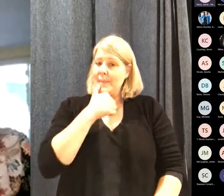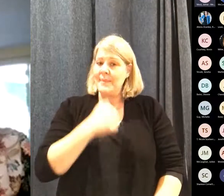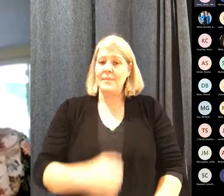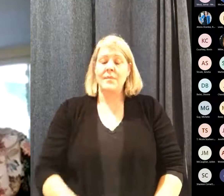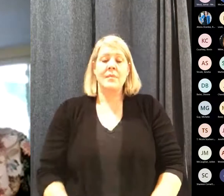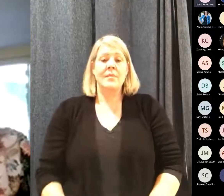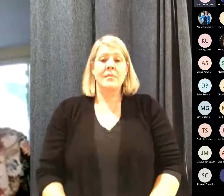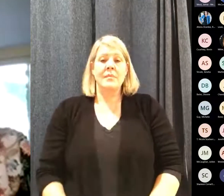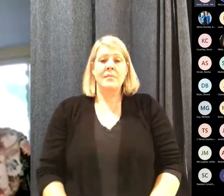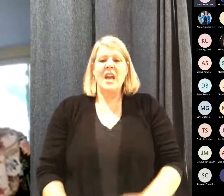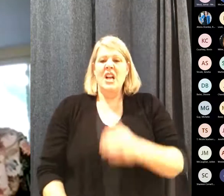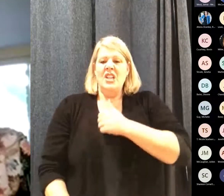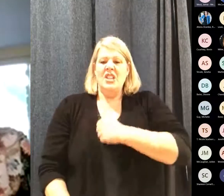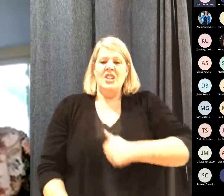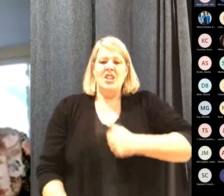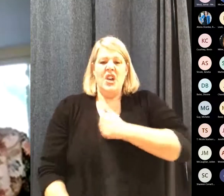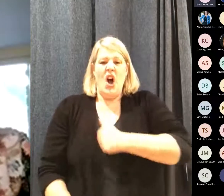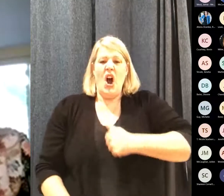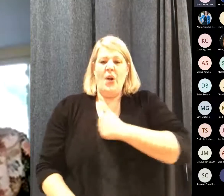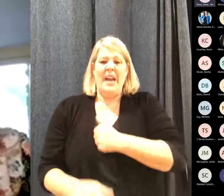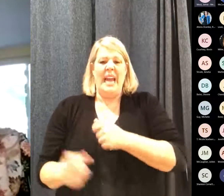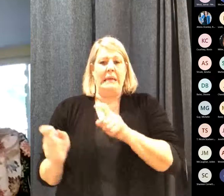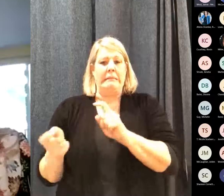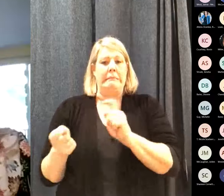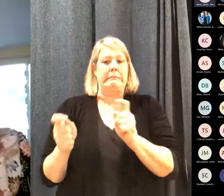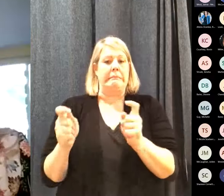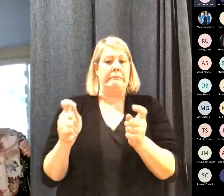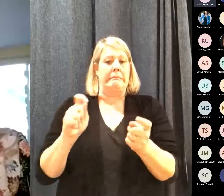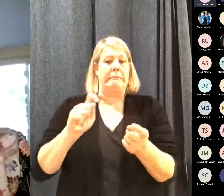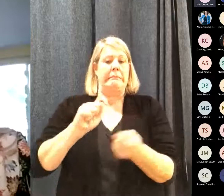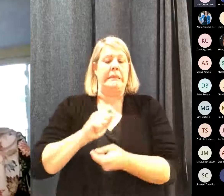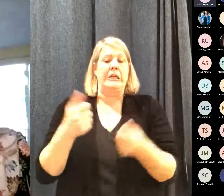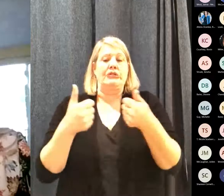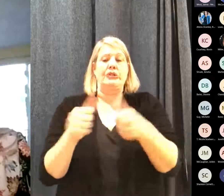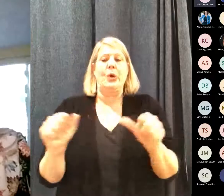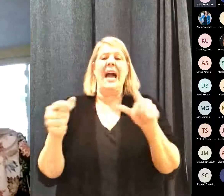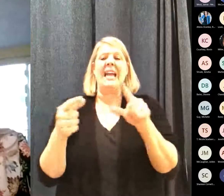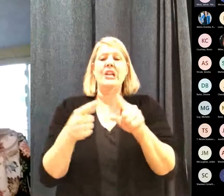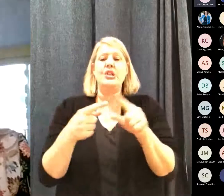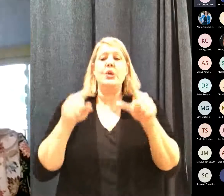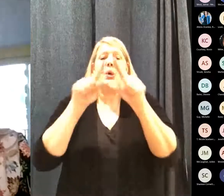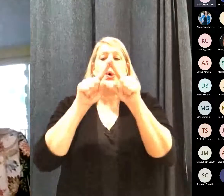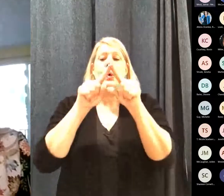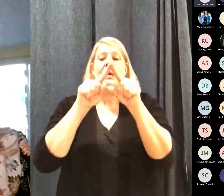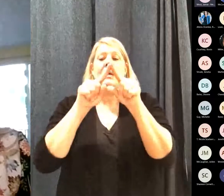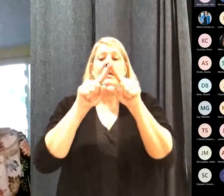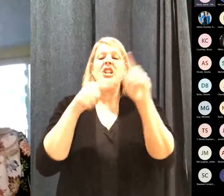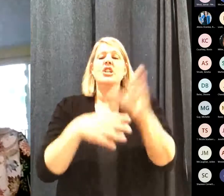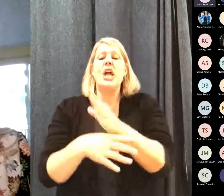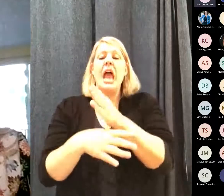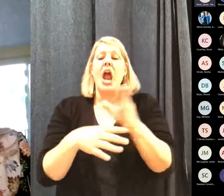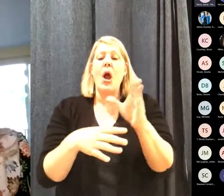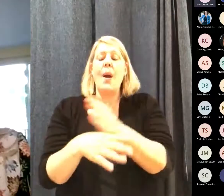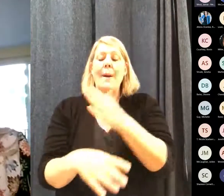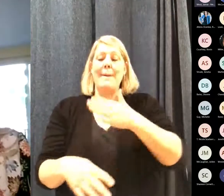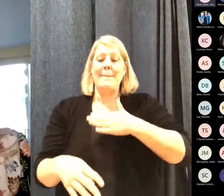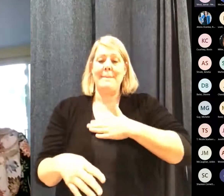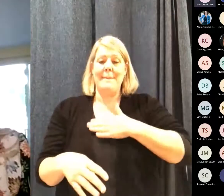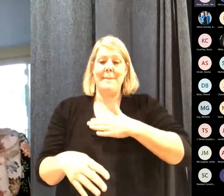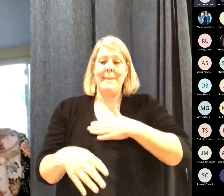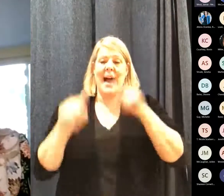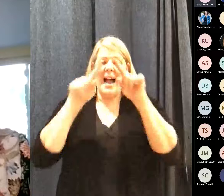I apologize for this transition, just trying to make sure I'm sharing the correct section of